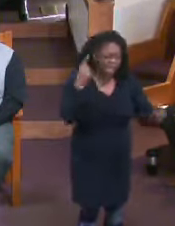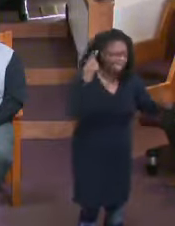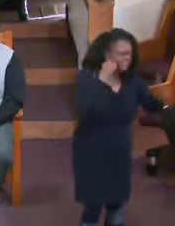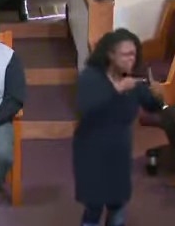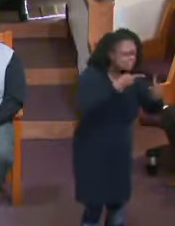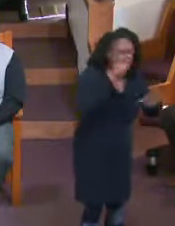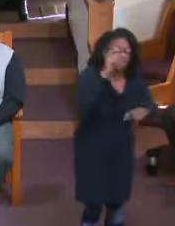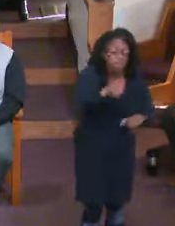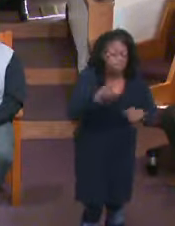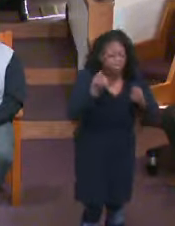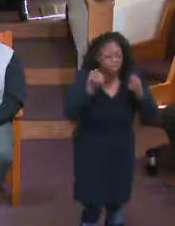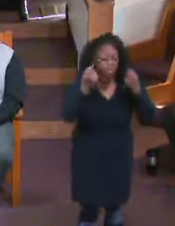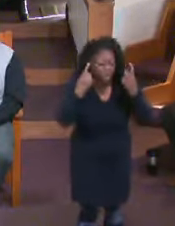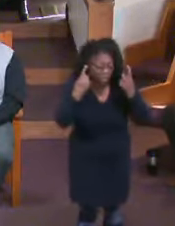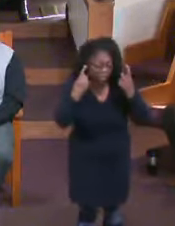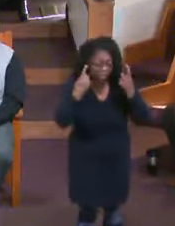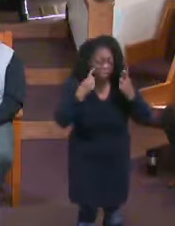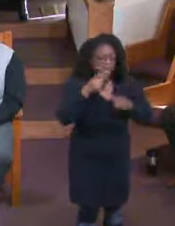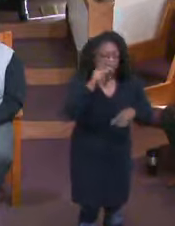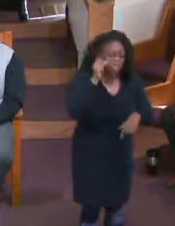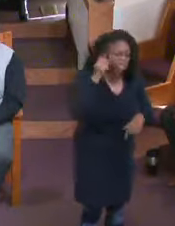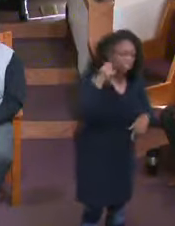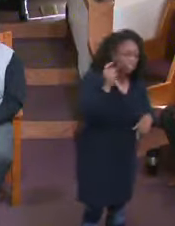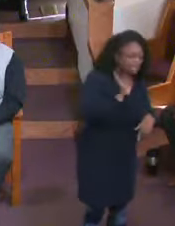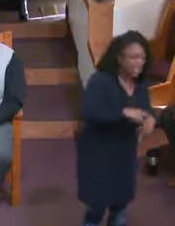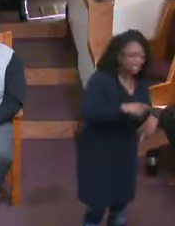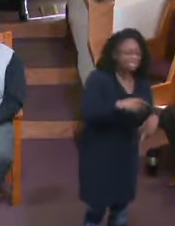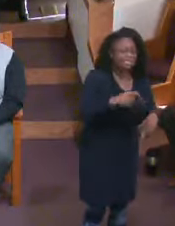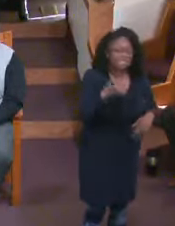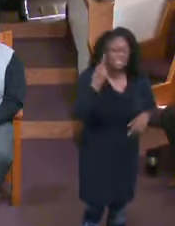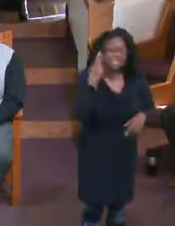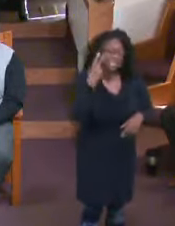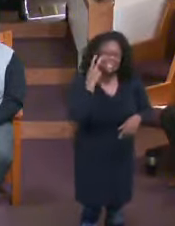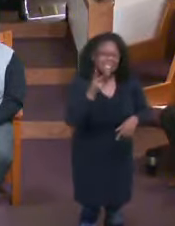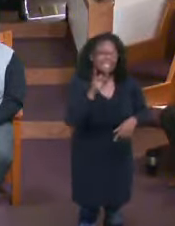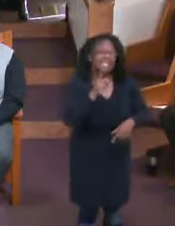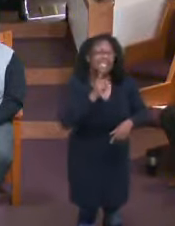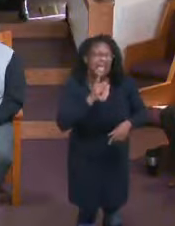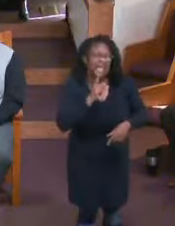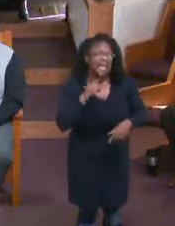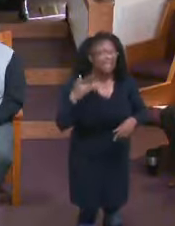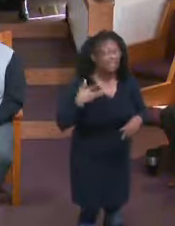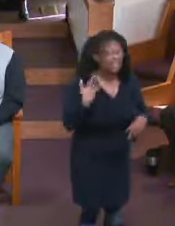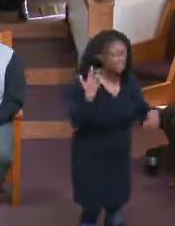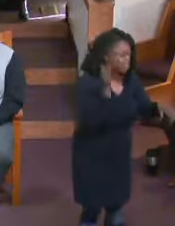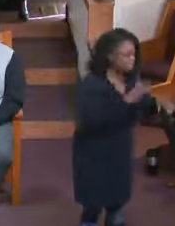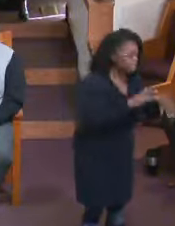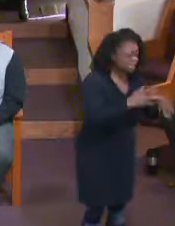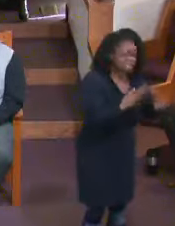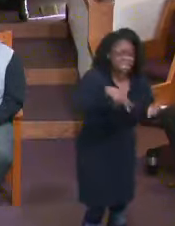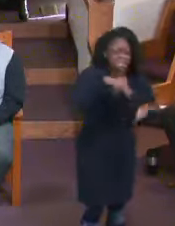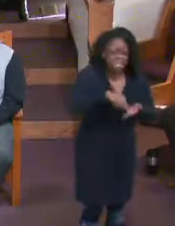to wake up, you've got to see the light, you've got to feel the touch, get up and move on.